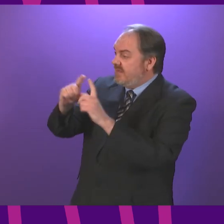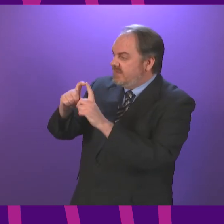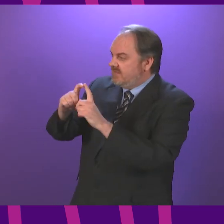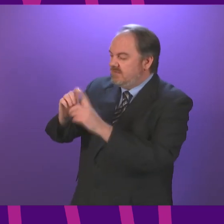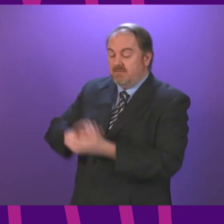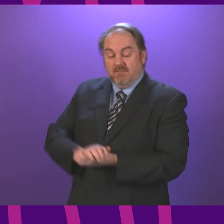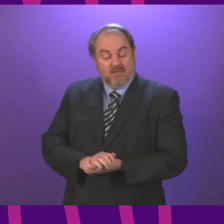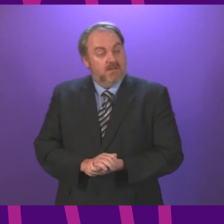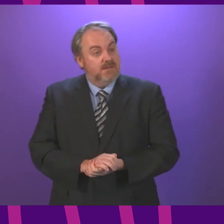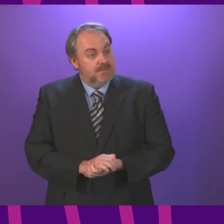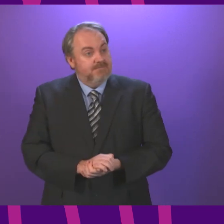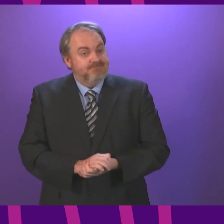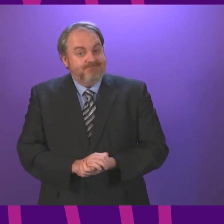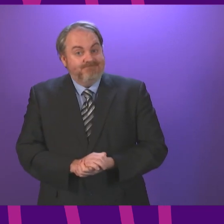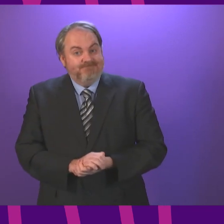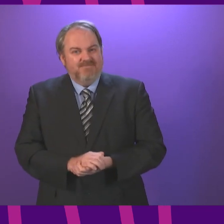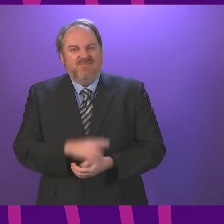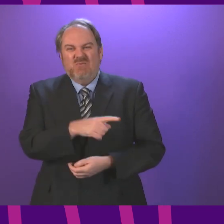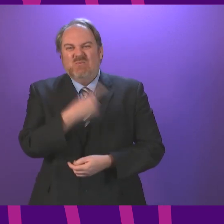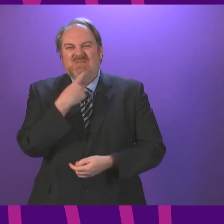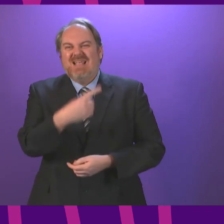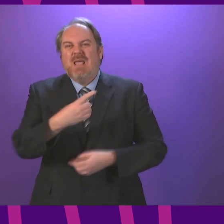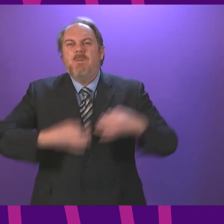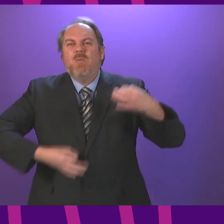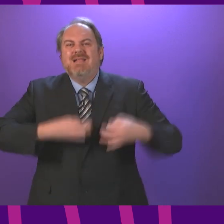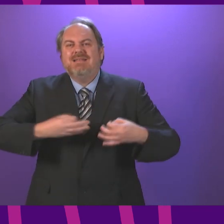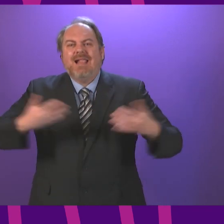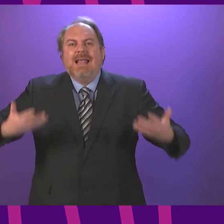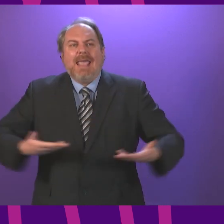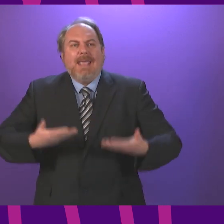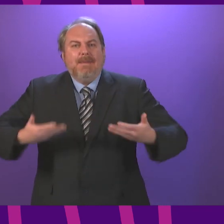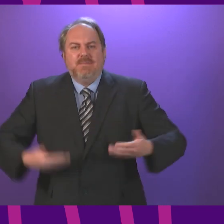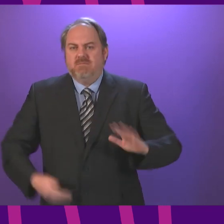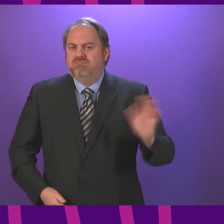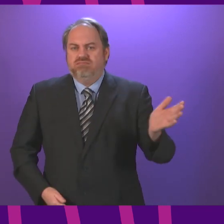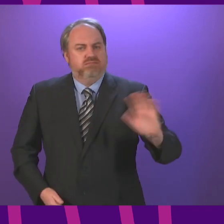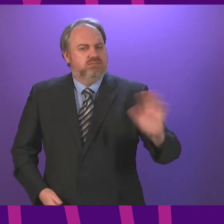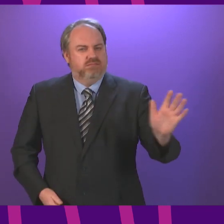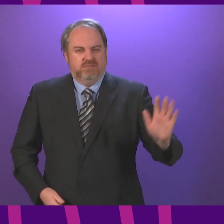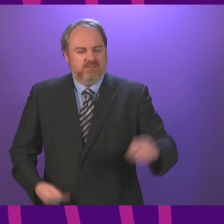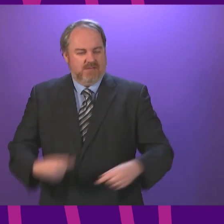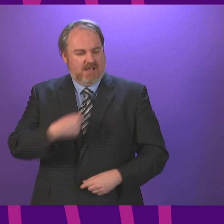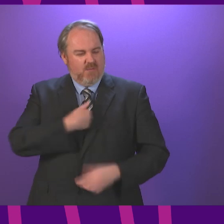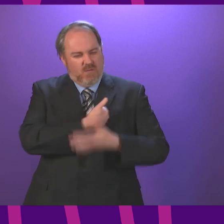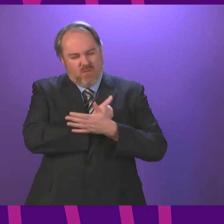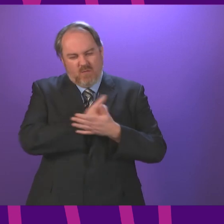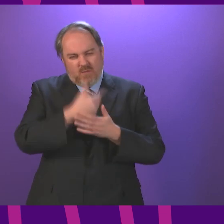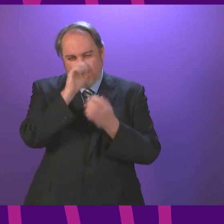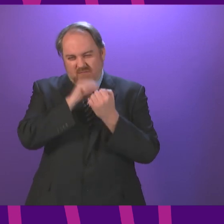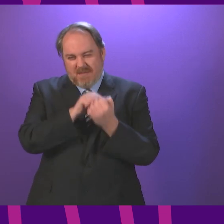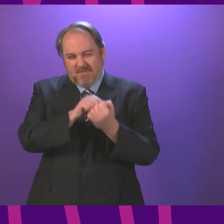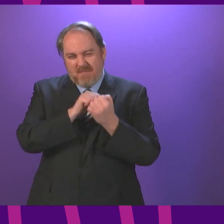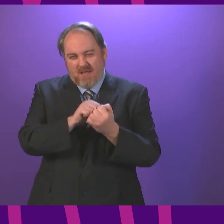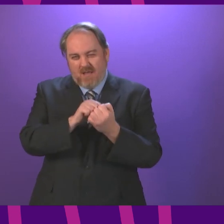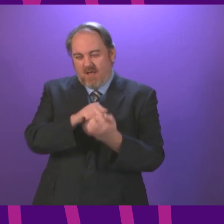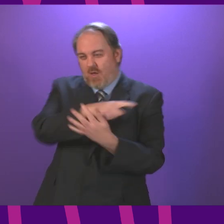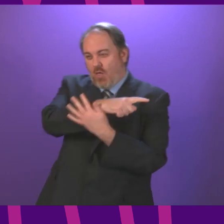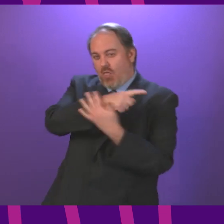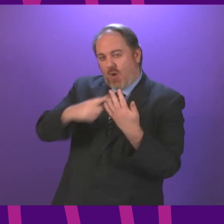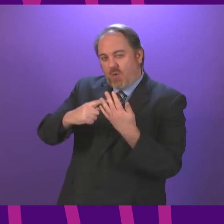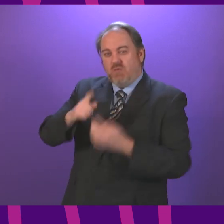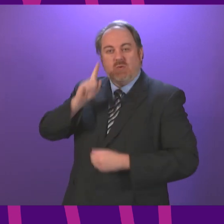Presiding Officer, the First Minister characterised this as political games, but I have never forgotten, never forgotten, the women who were failed at the